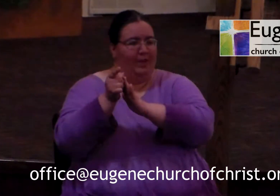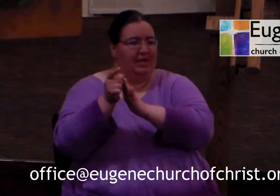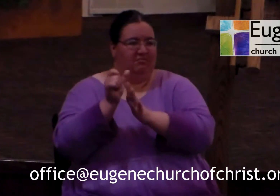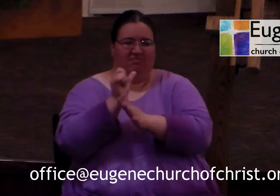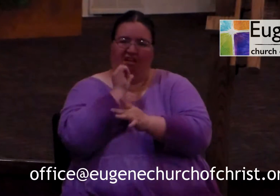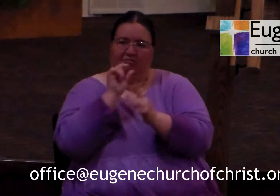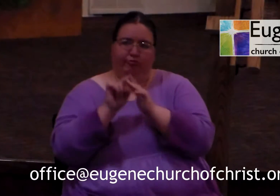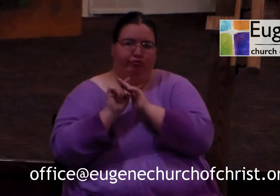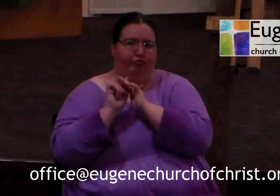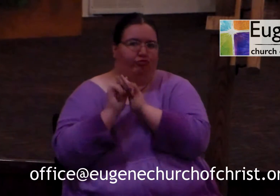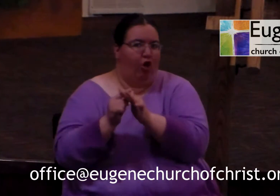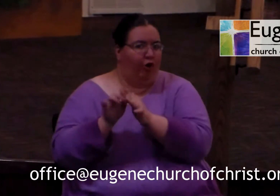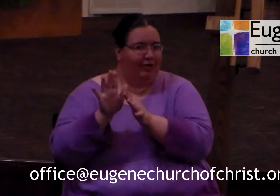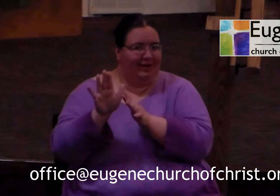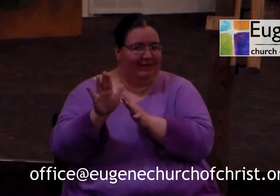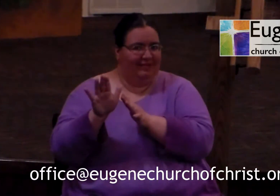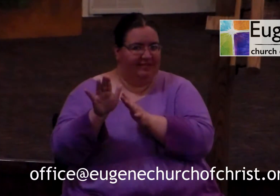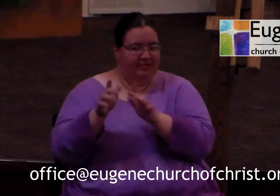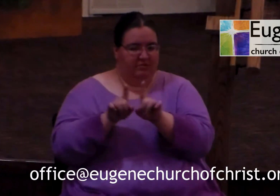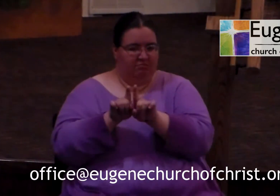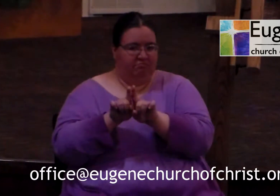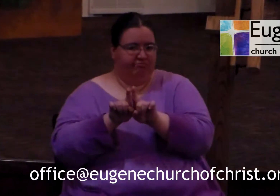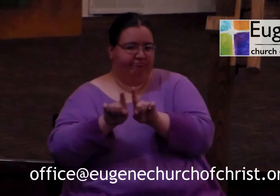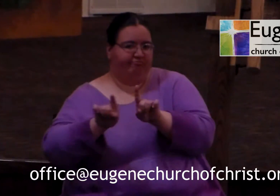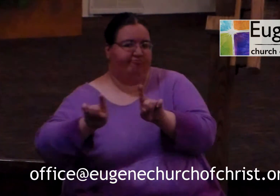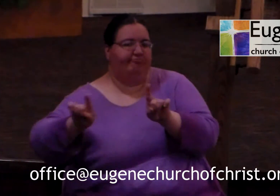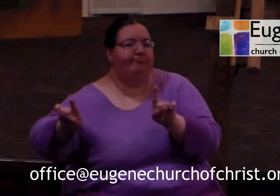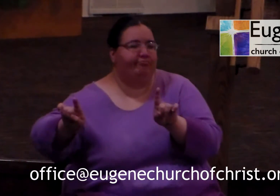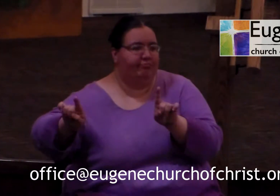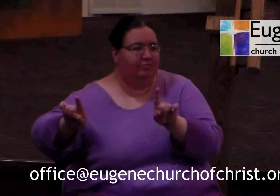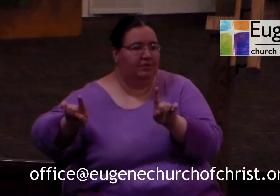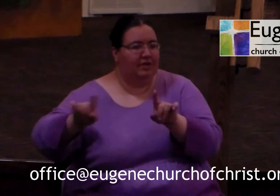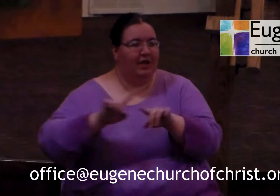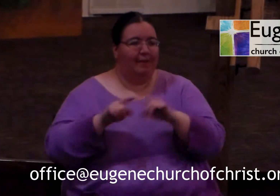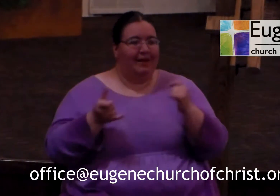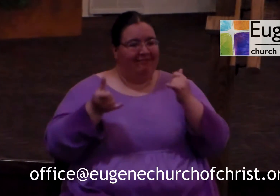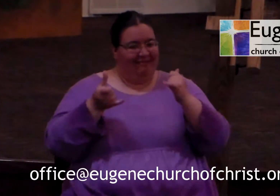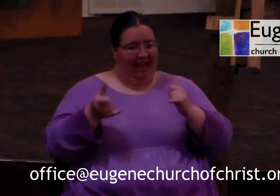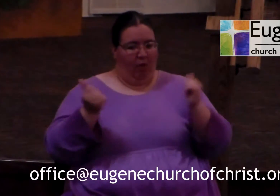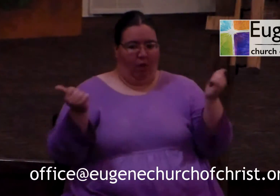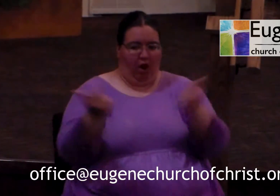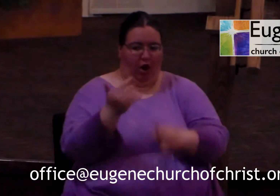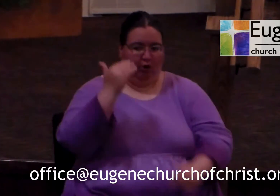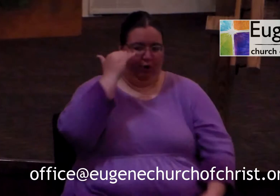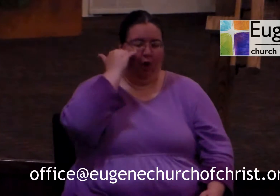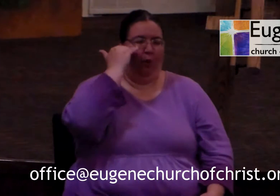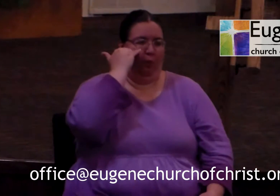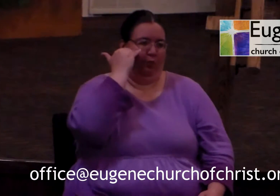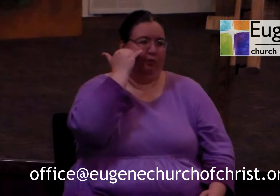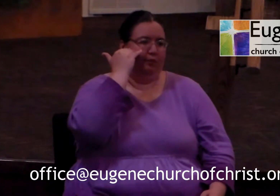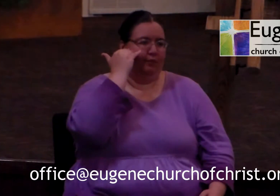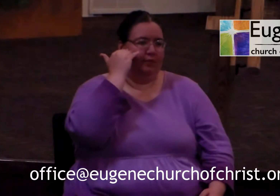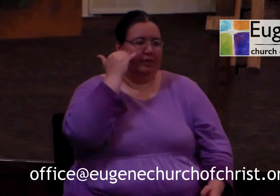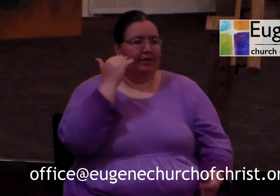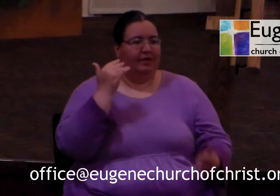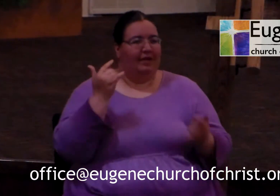outed and everyone knows who he is, everything has gotten much darker much more quickly for